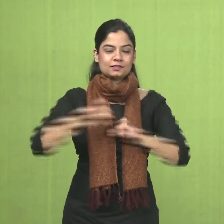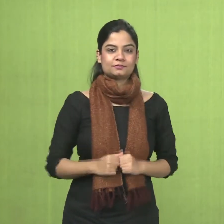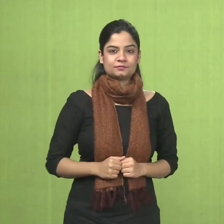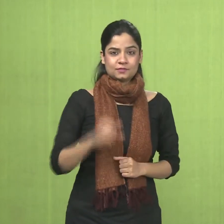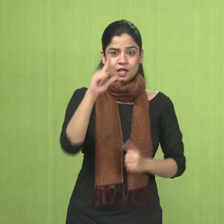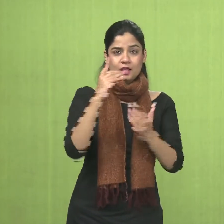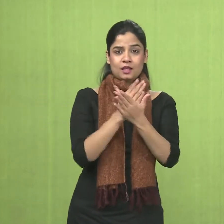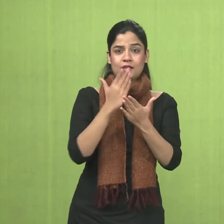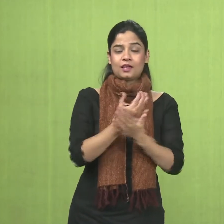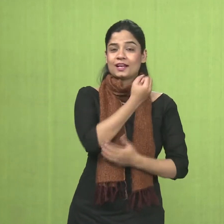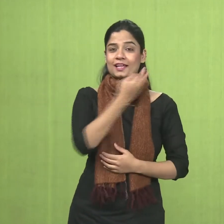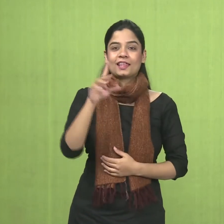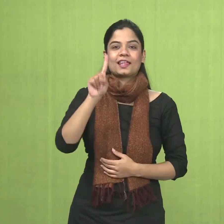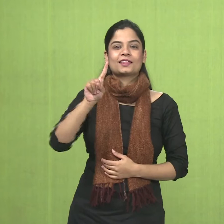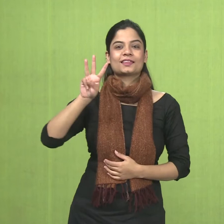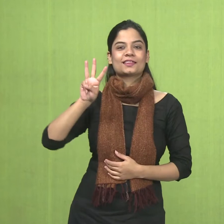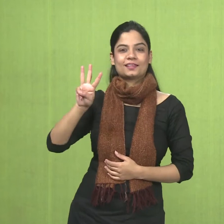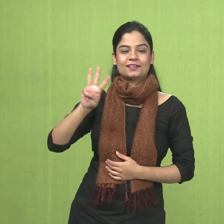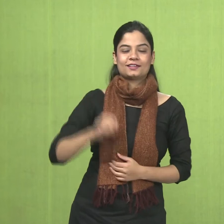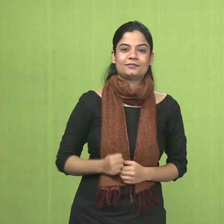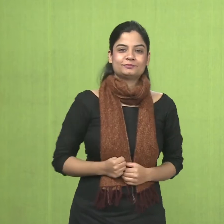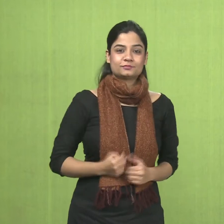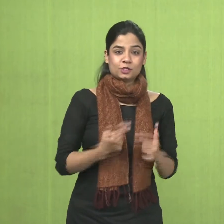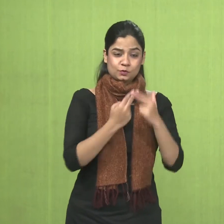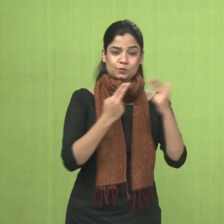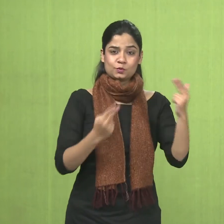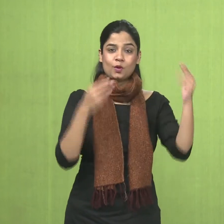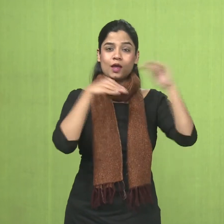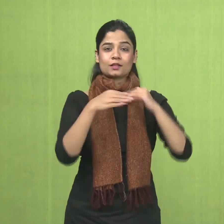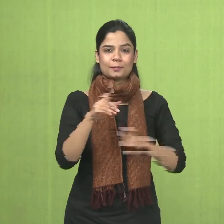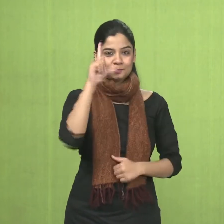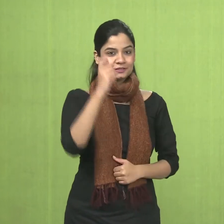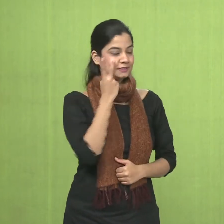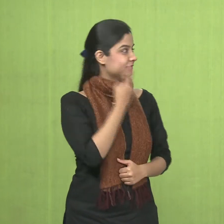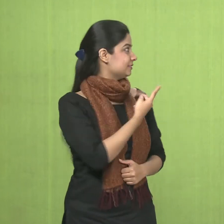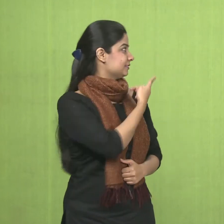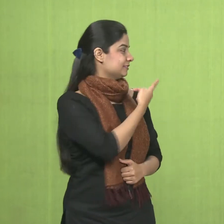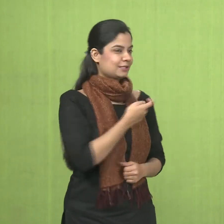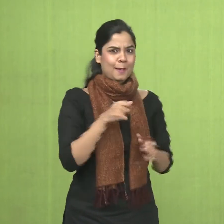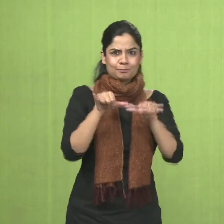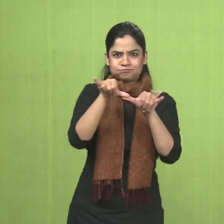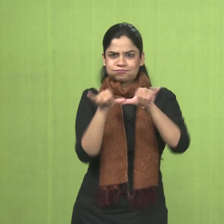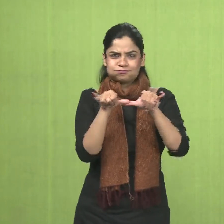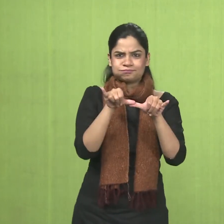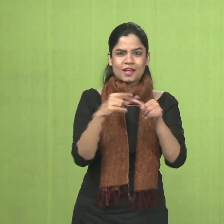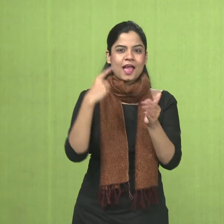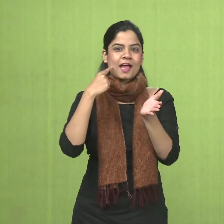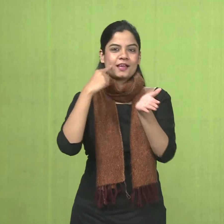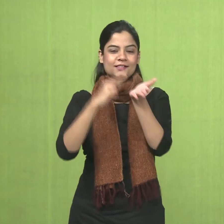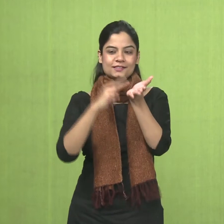Science, lesson number 13. The title of the lesson is, as you can see from the picture,